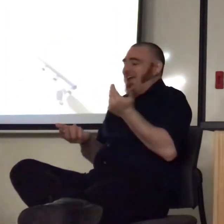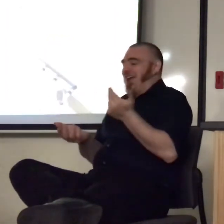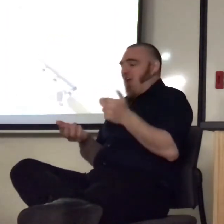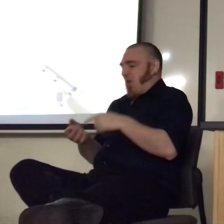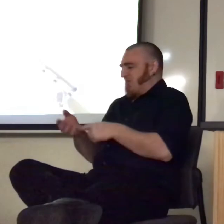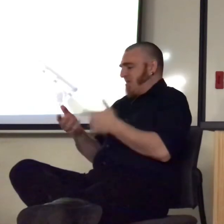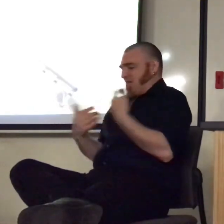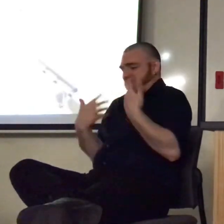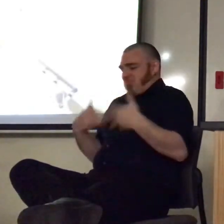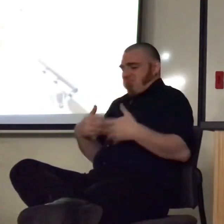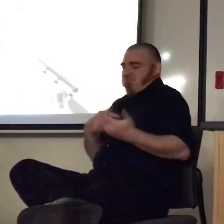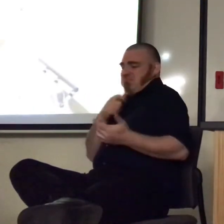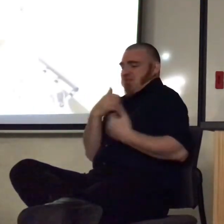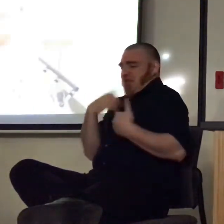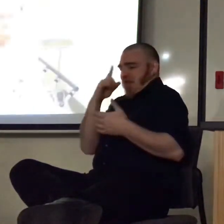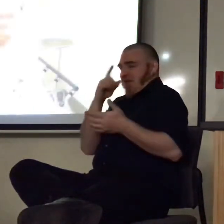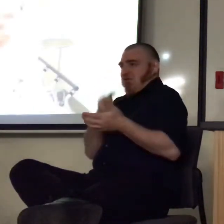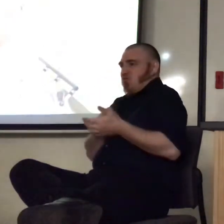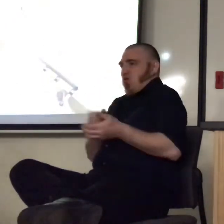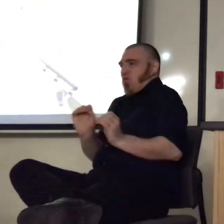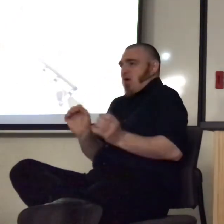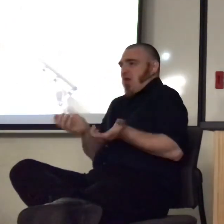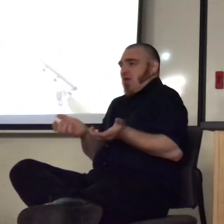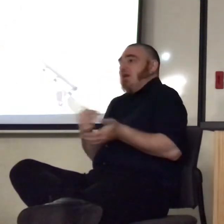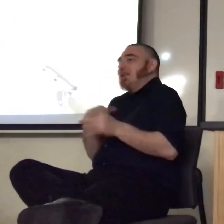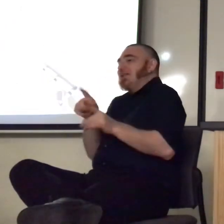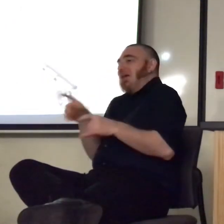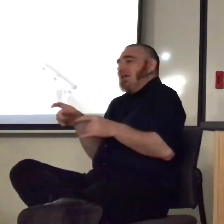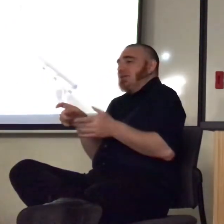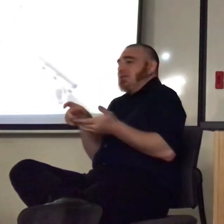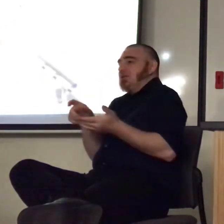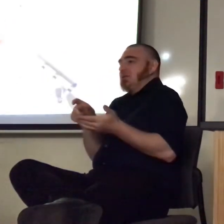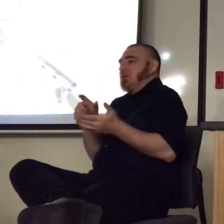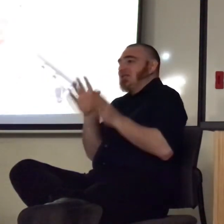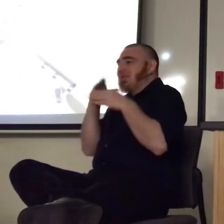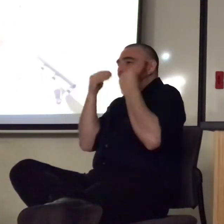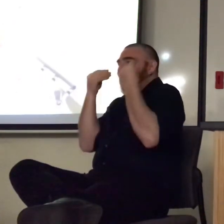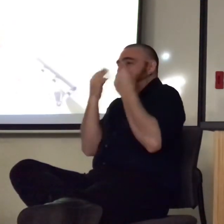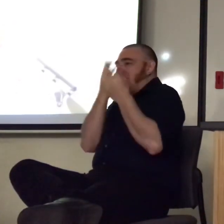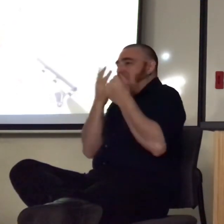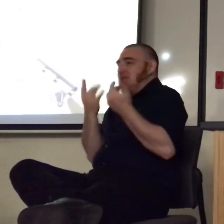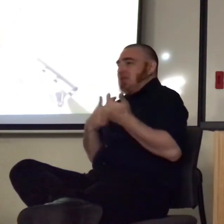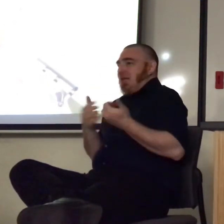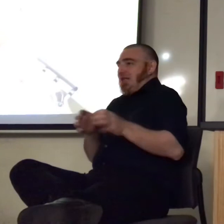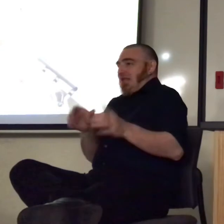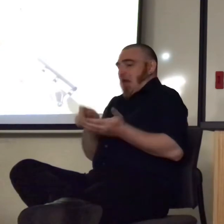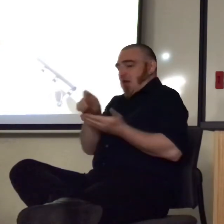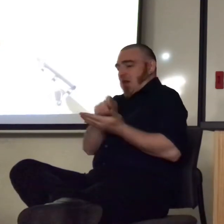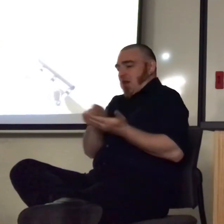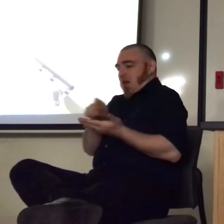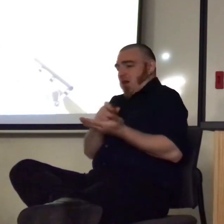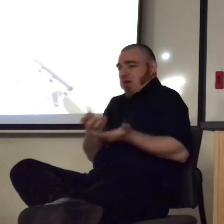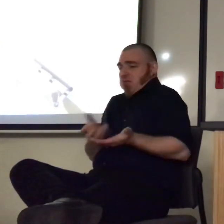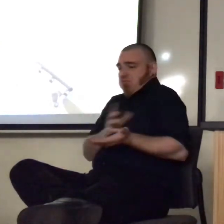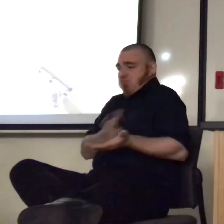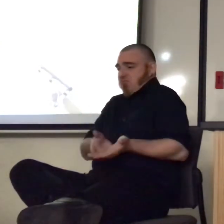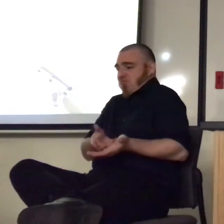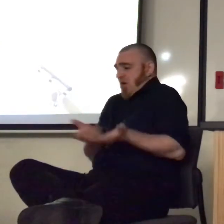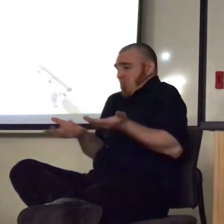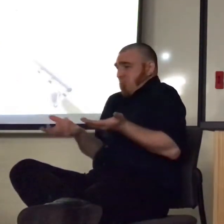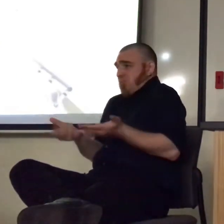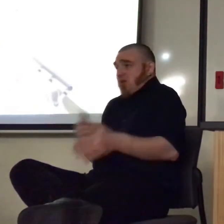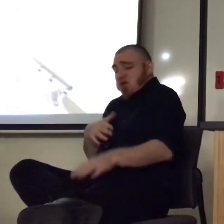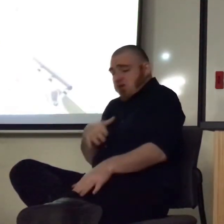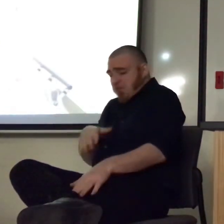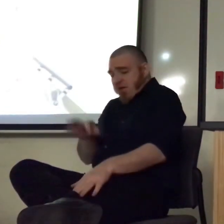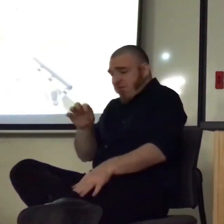Right. All right. And there was no other, nothing else. Not my foot, nothing. Yeah. Not the other hand. Very